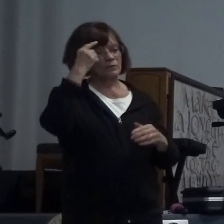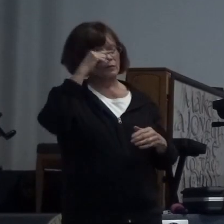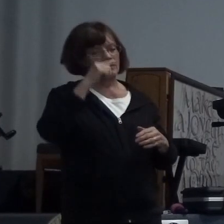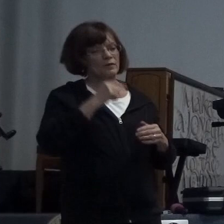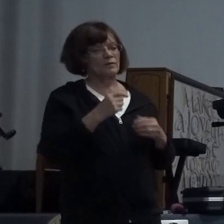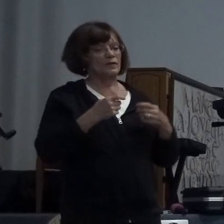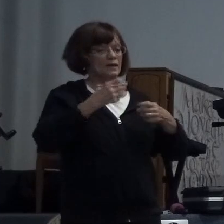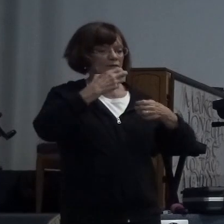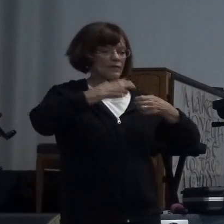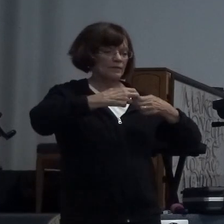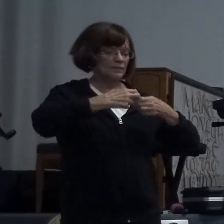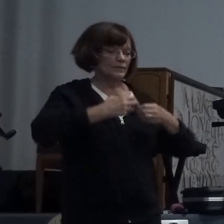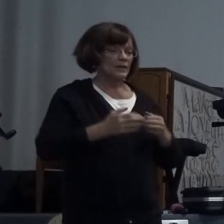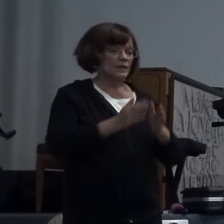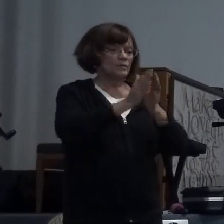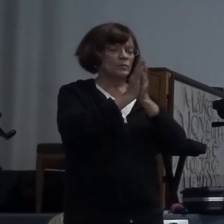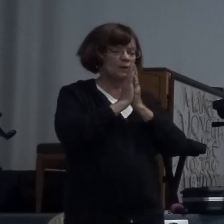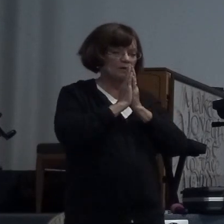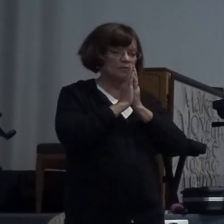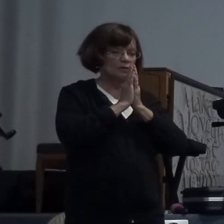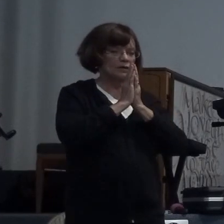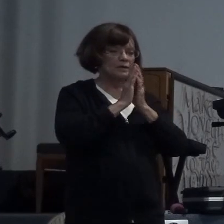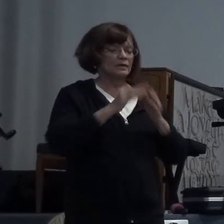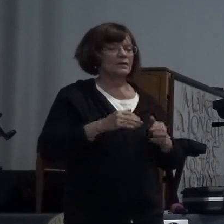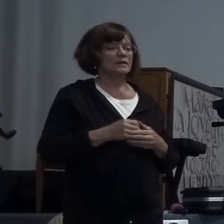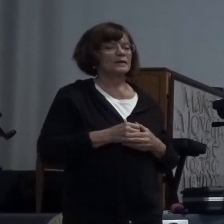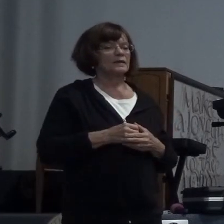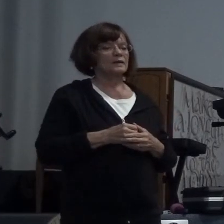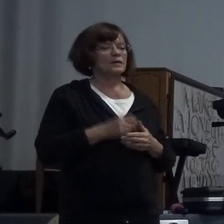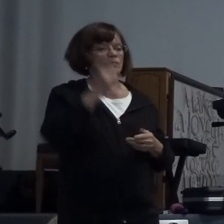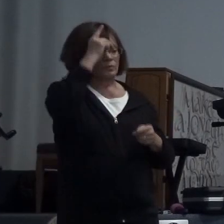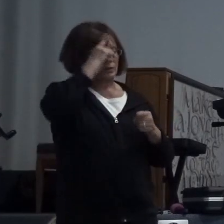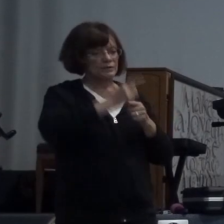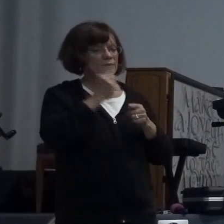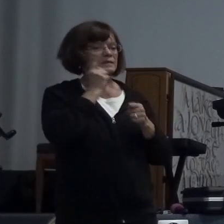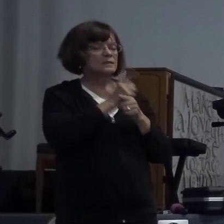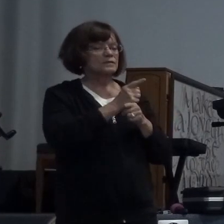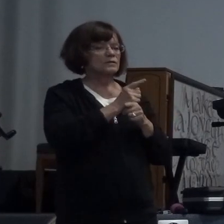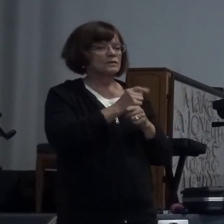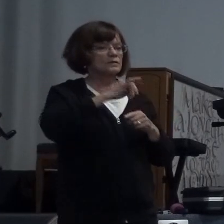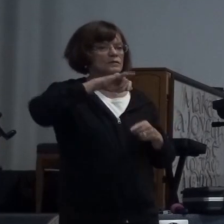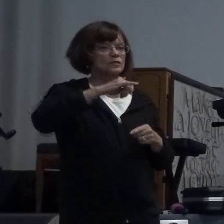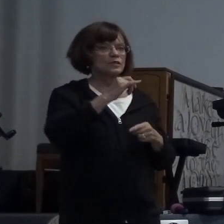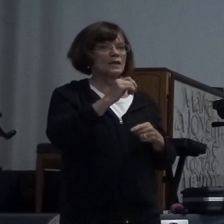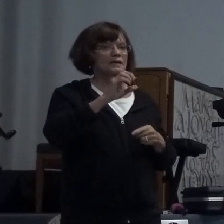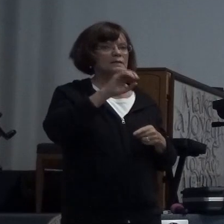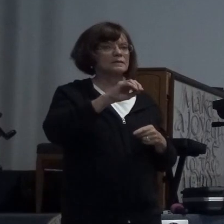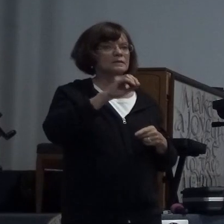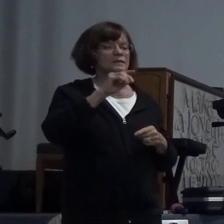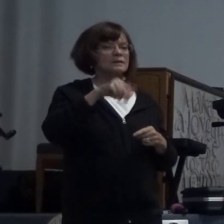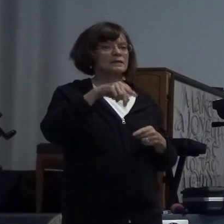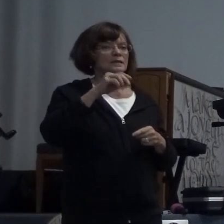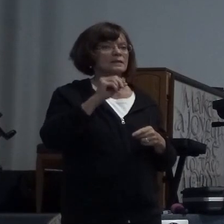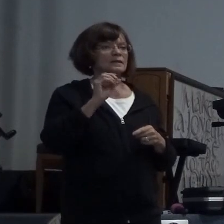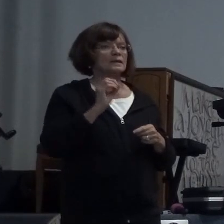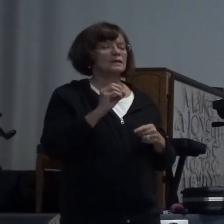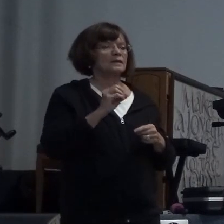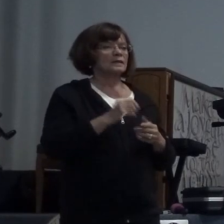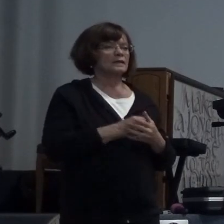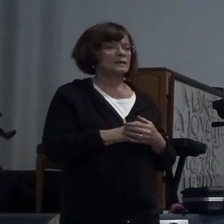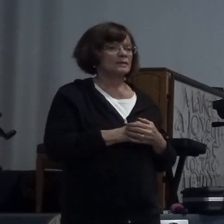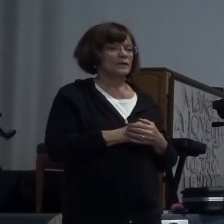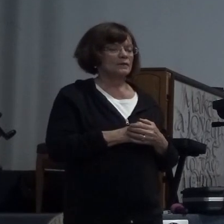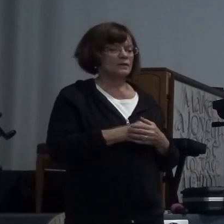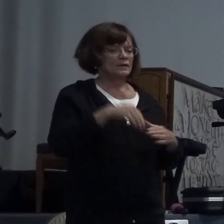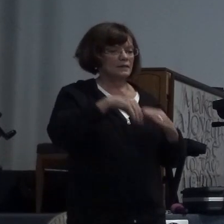them. We also pray for our brothers and sisters, Jackson and Mariah, there in